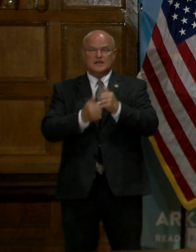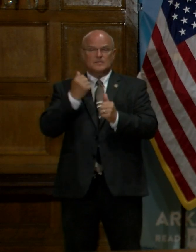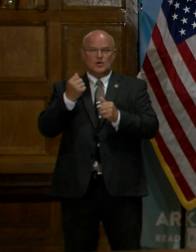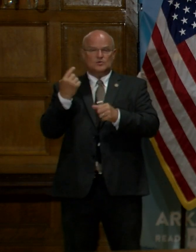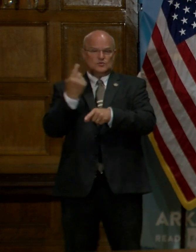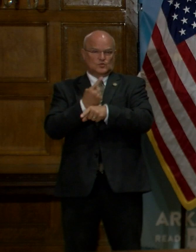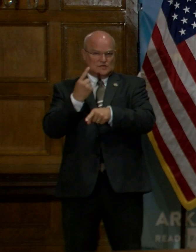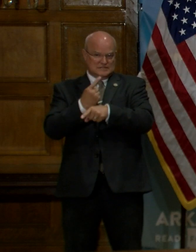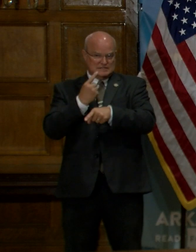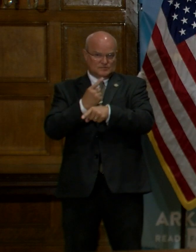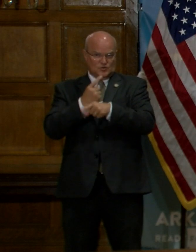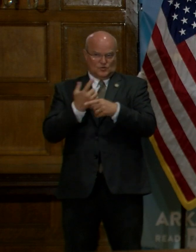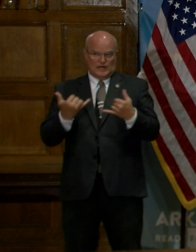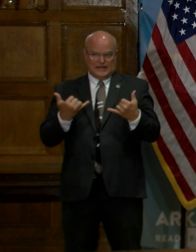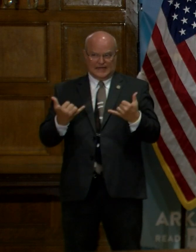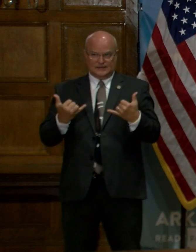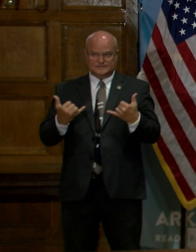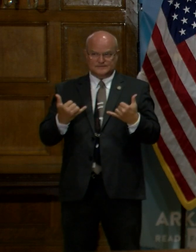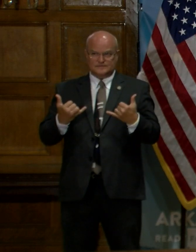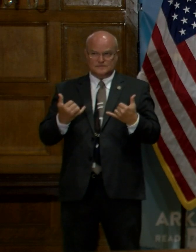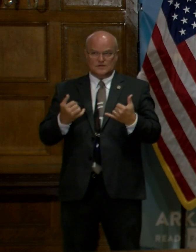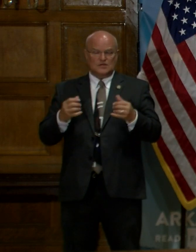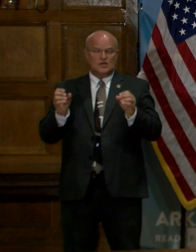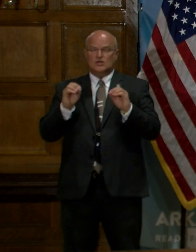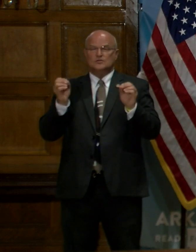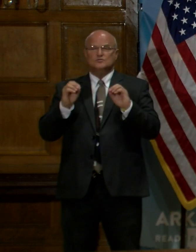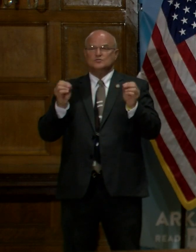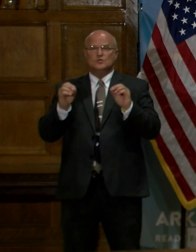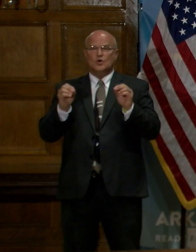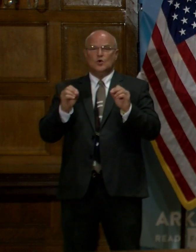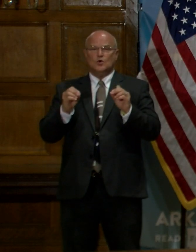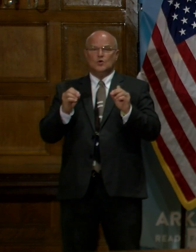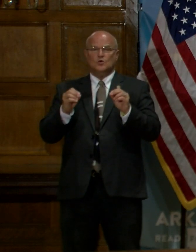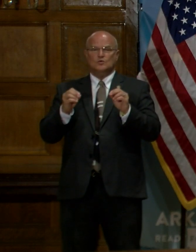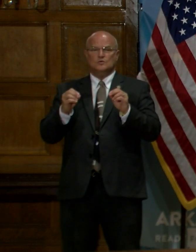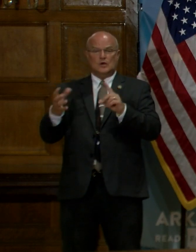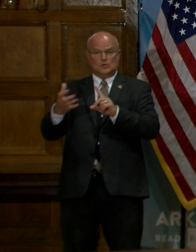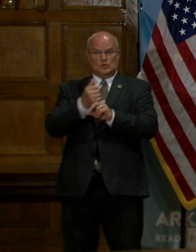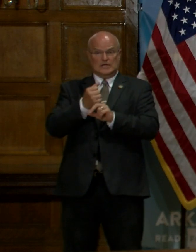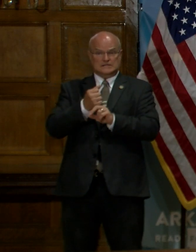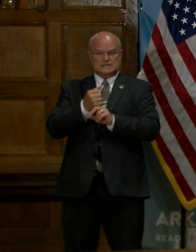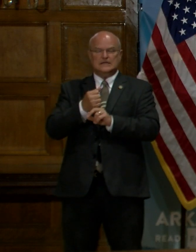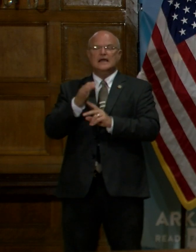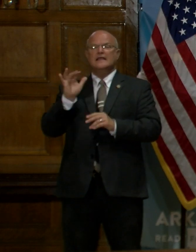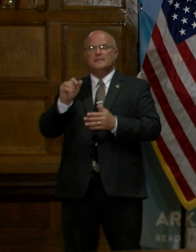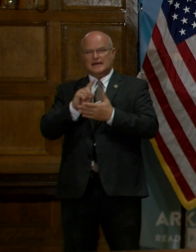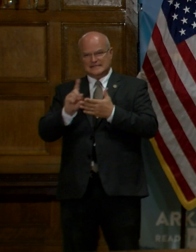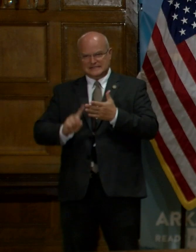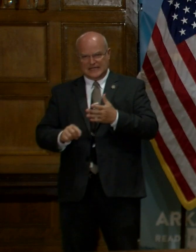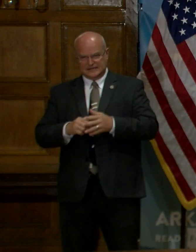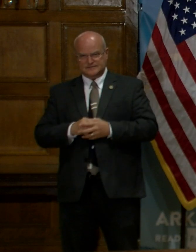most reasonable and measured approach right now. So there's no enforcement in it, but that was by design.